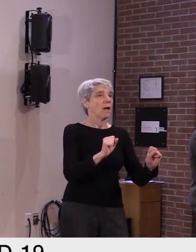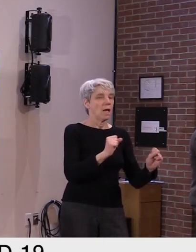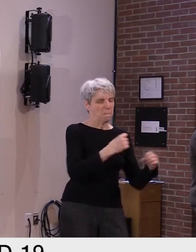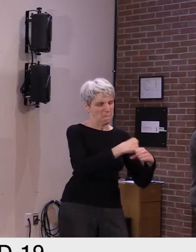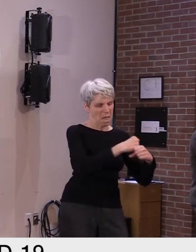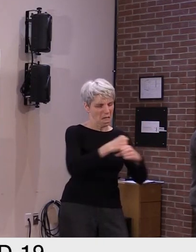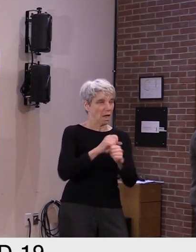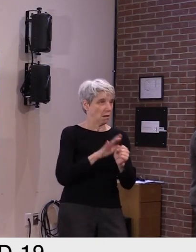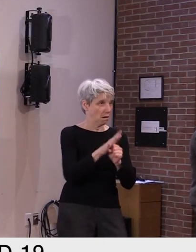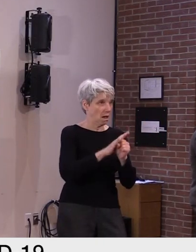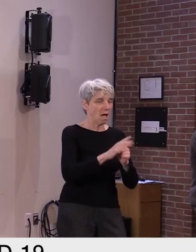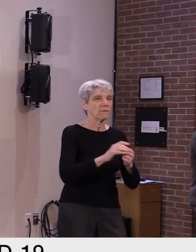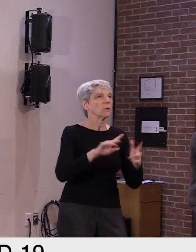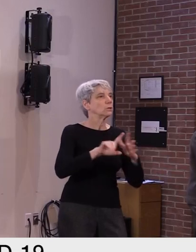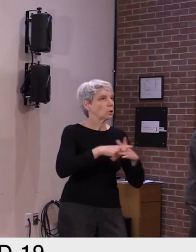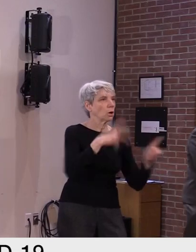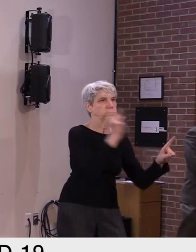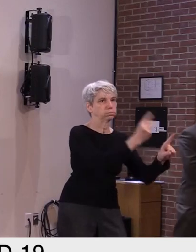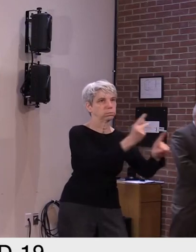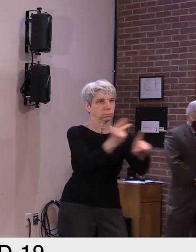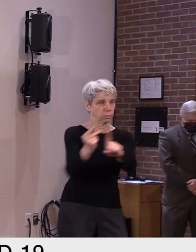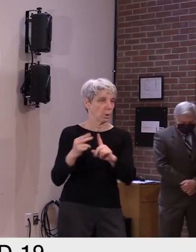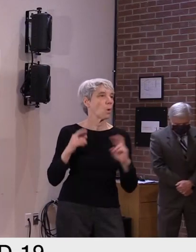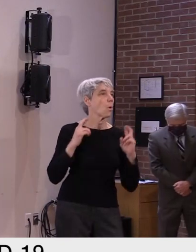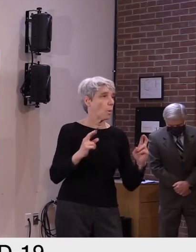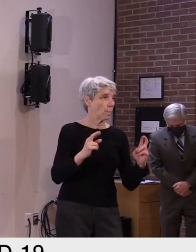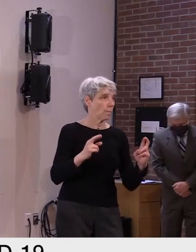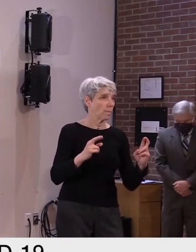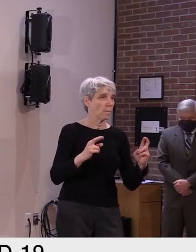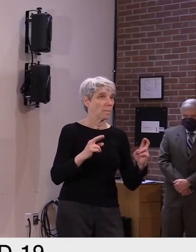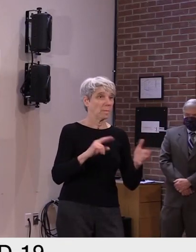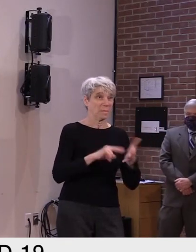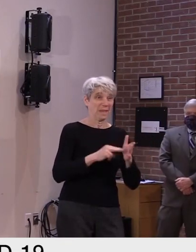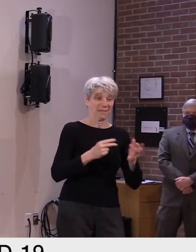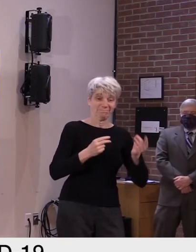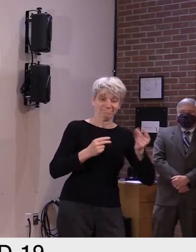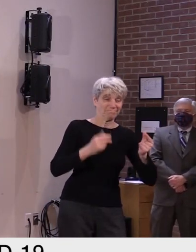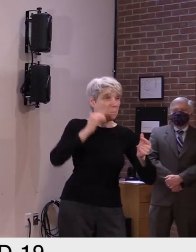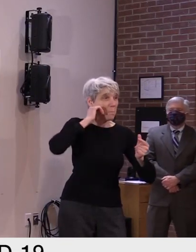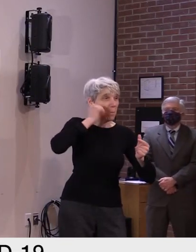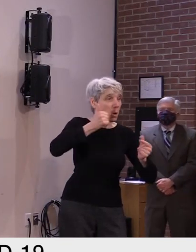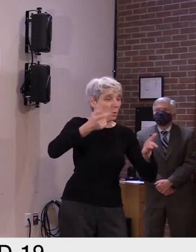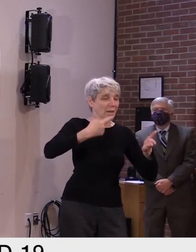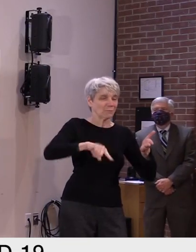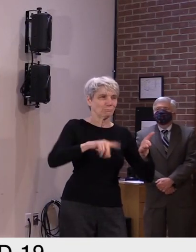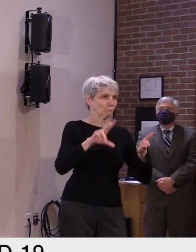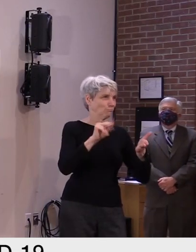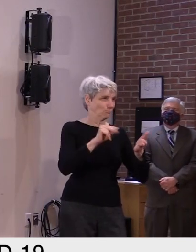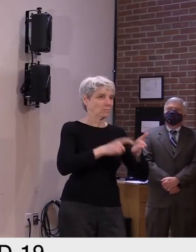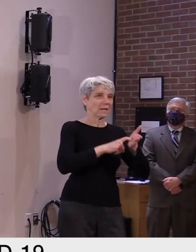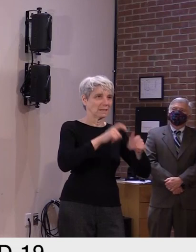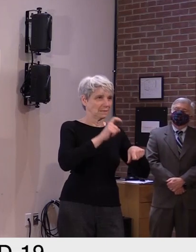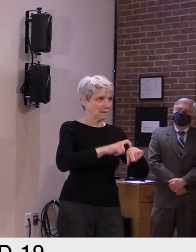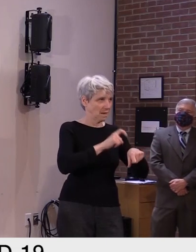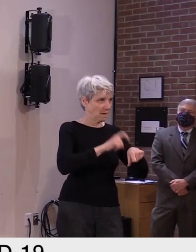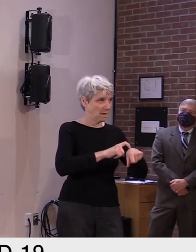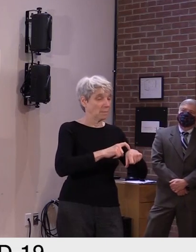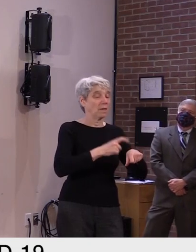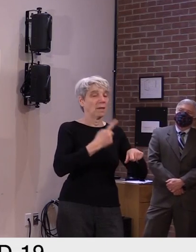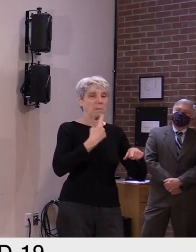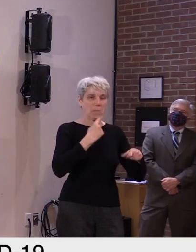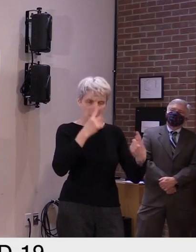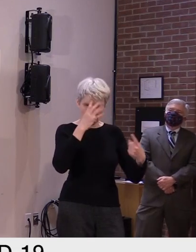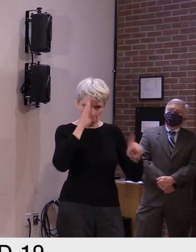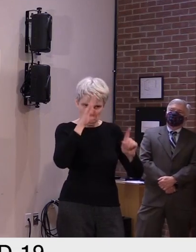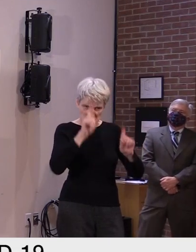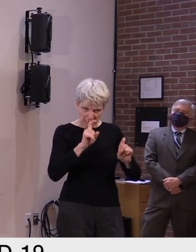all know that a vaccine is still a little ways off, and when one is ready, it will take time to produce and for the states